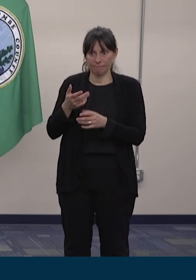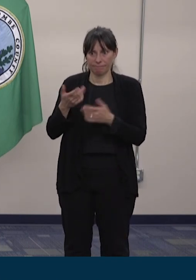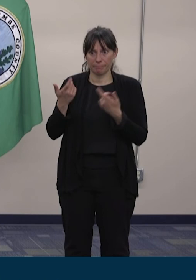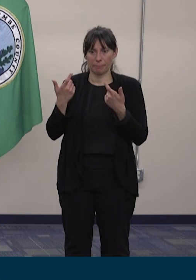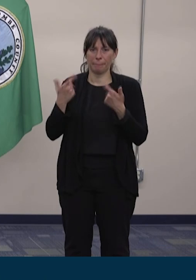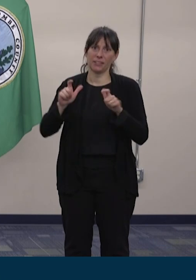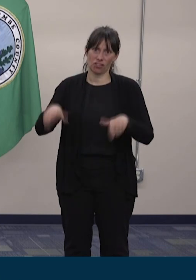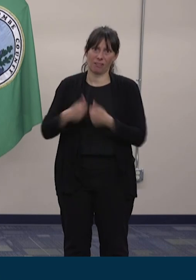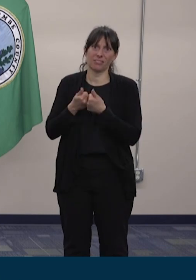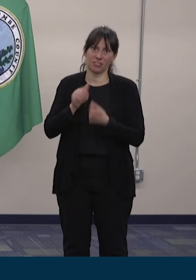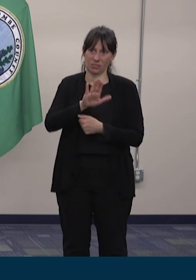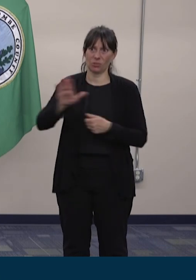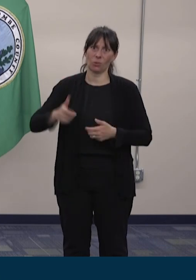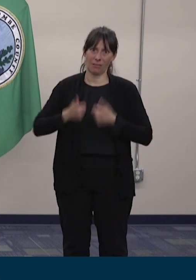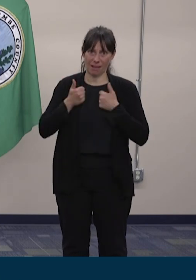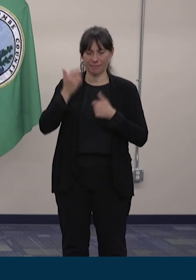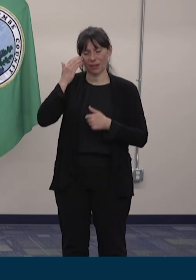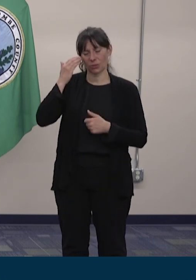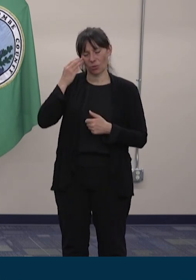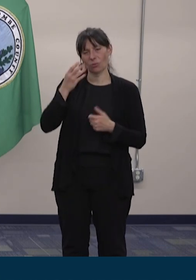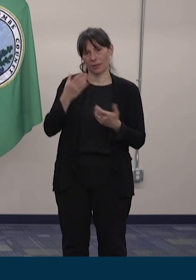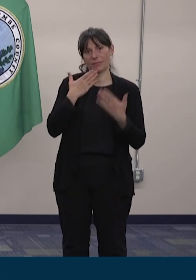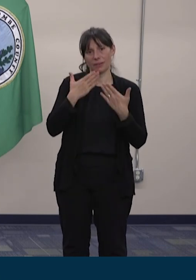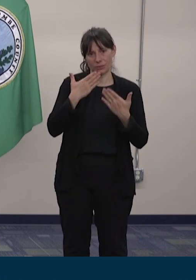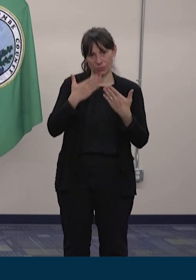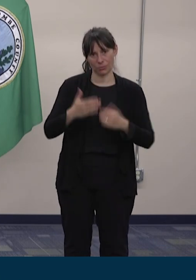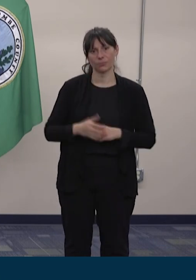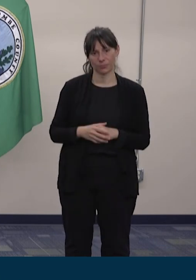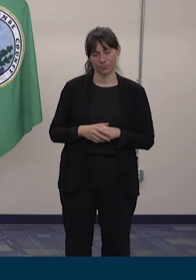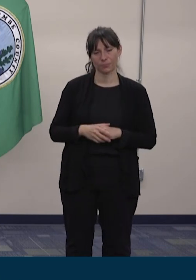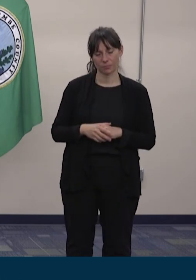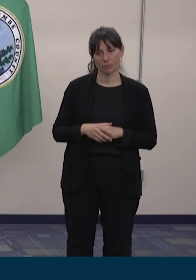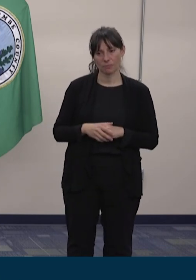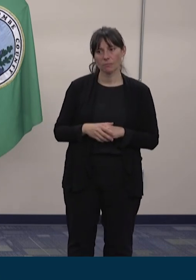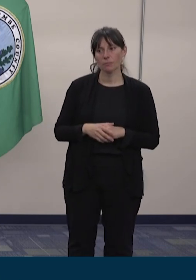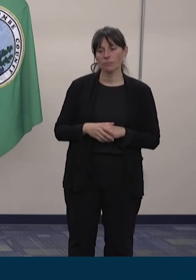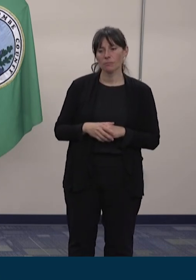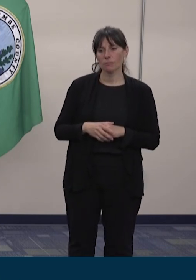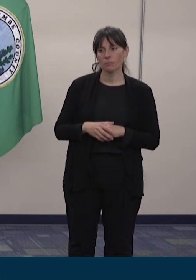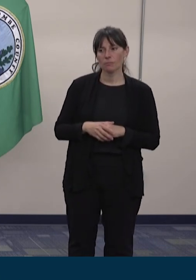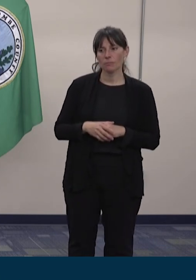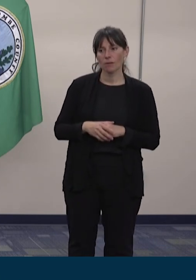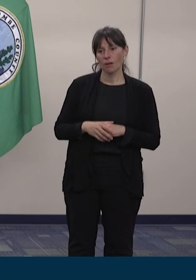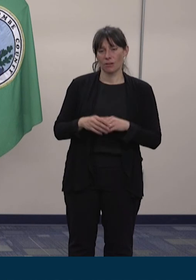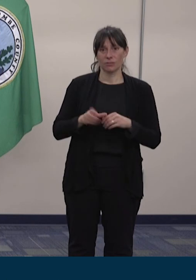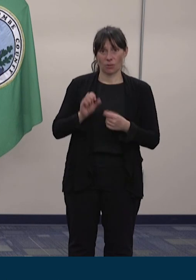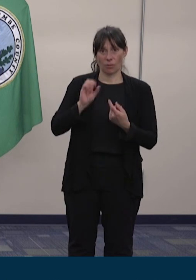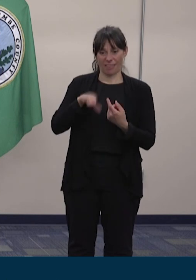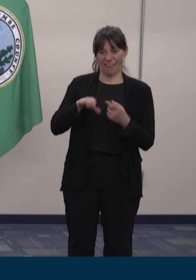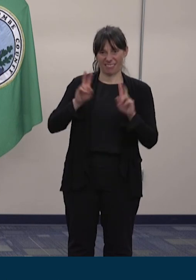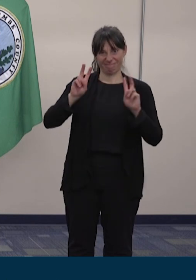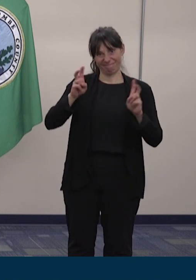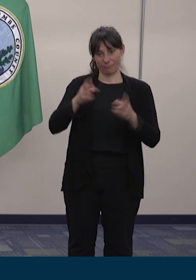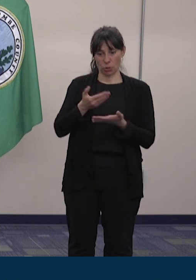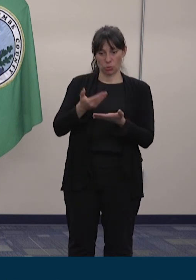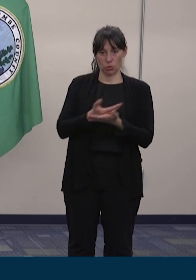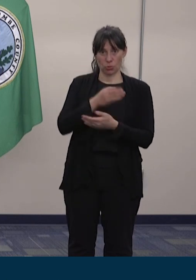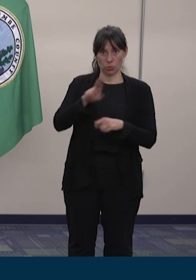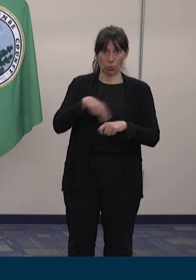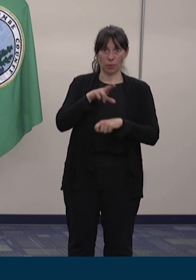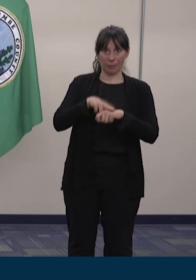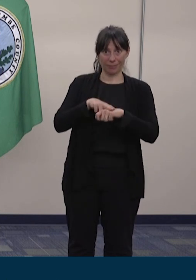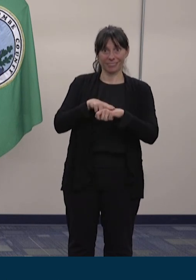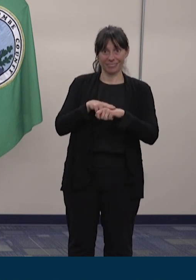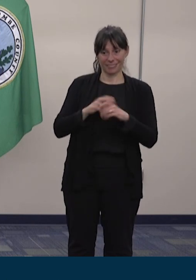address the issue of resuming or trying to get back to a new normal with respect to the delivery of